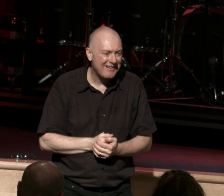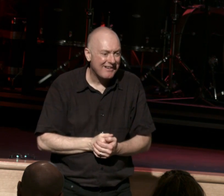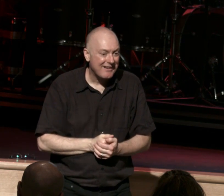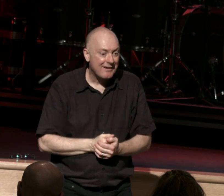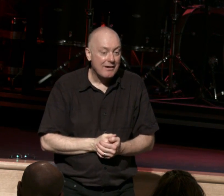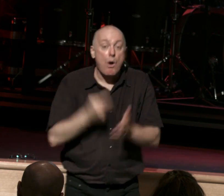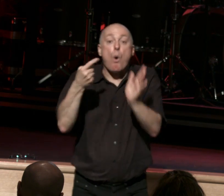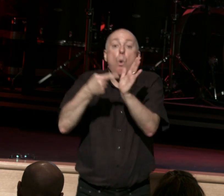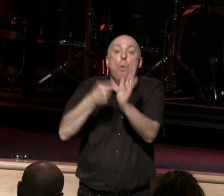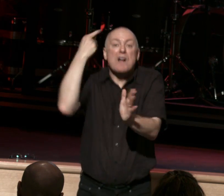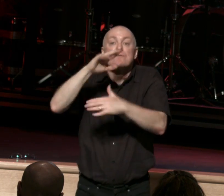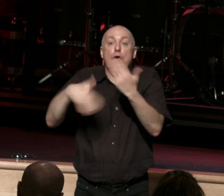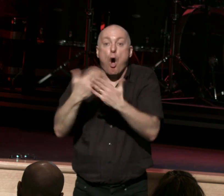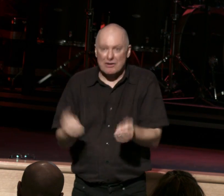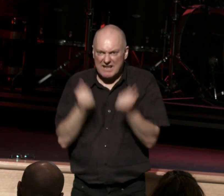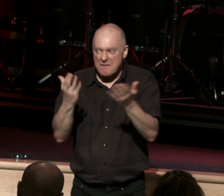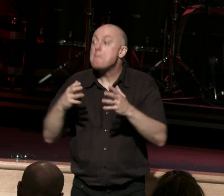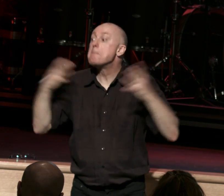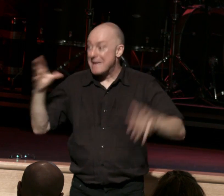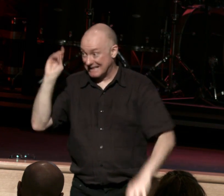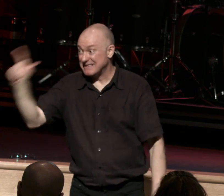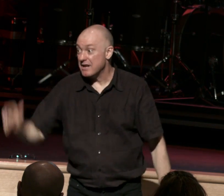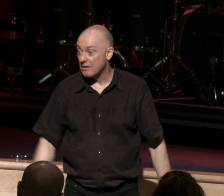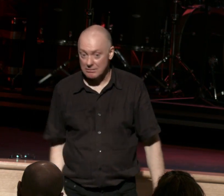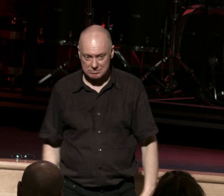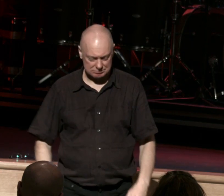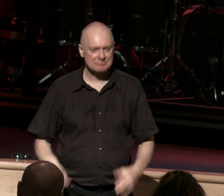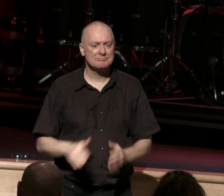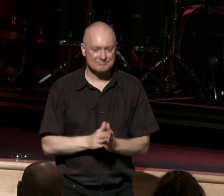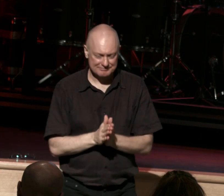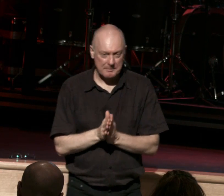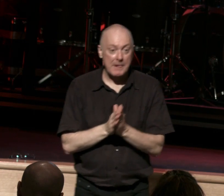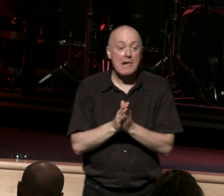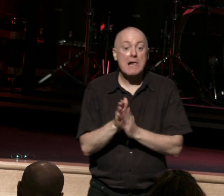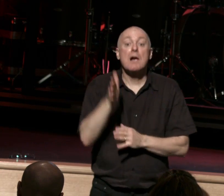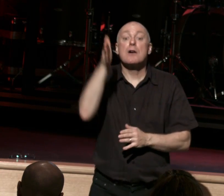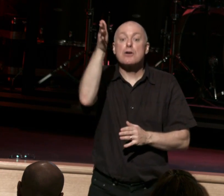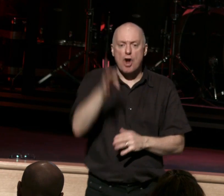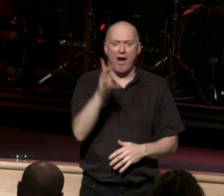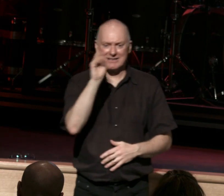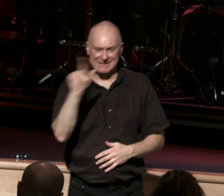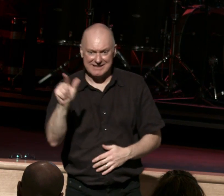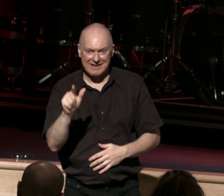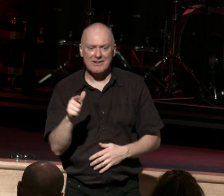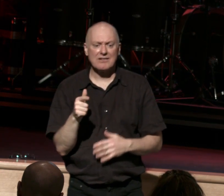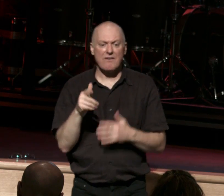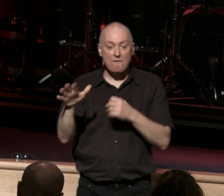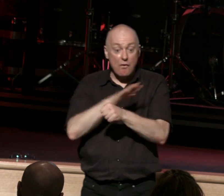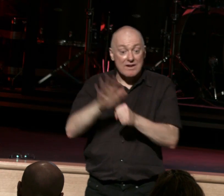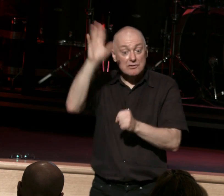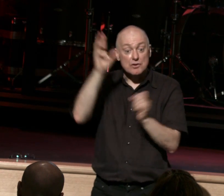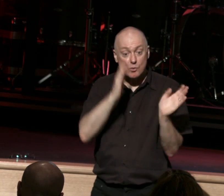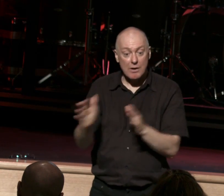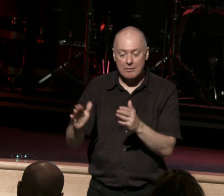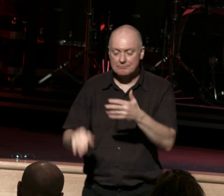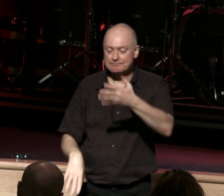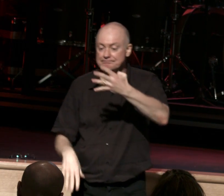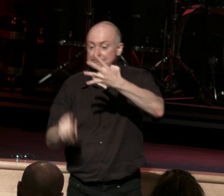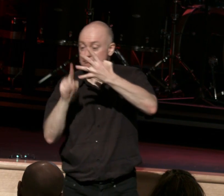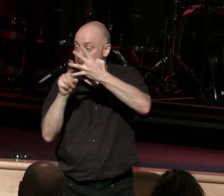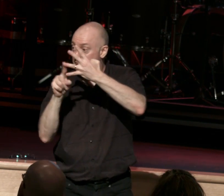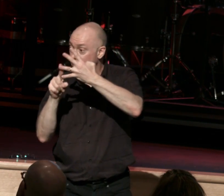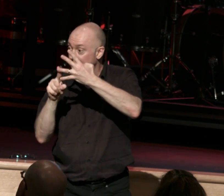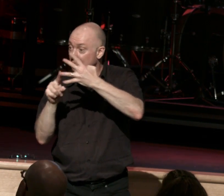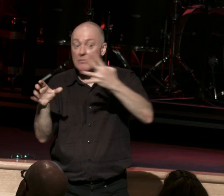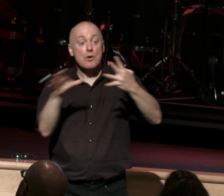beautiful. The once for all sacrifice, a big deal. It substantiates the shadow. God's deal. It fulfills his will. Now this, number